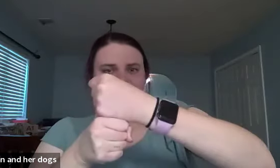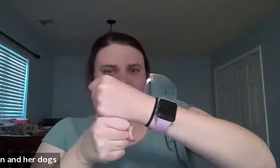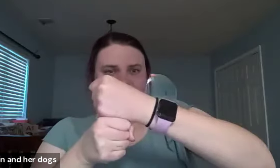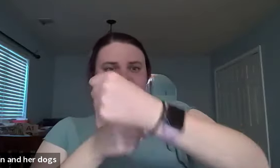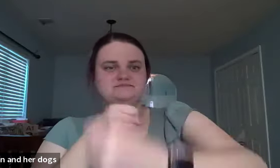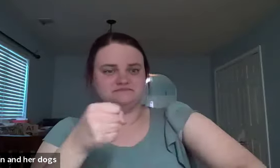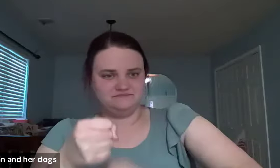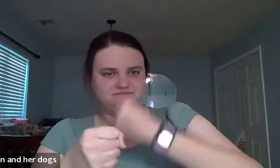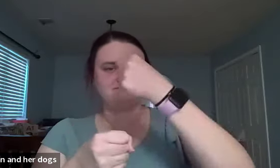Year.